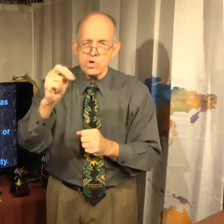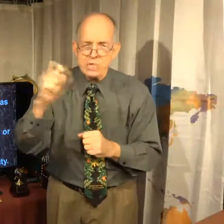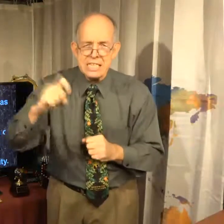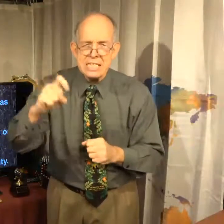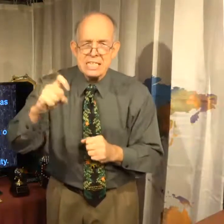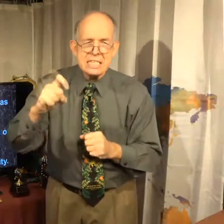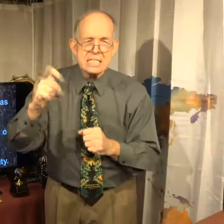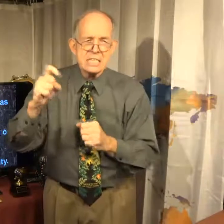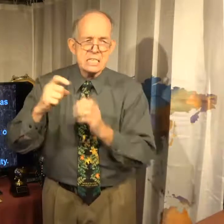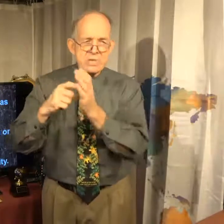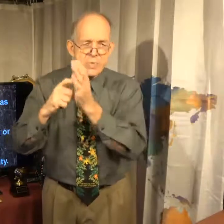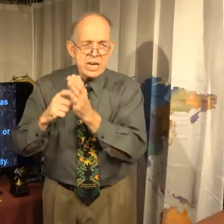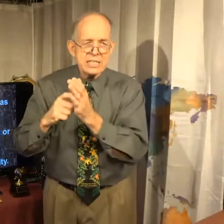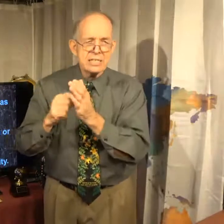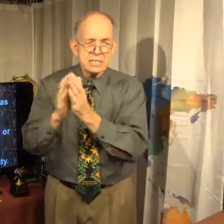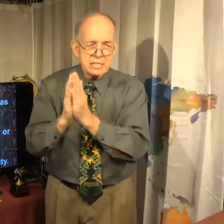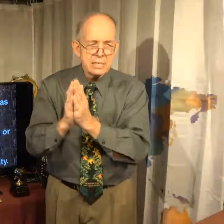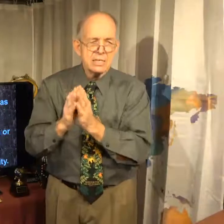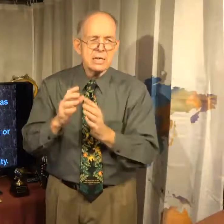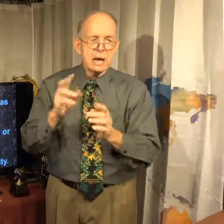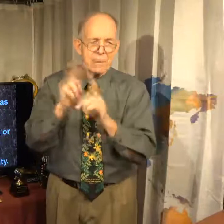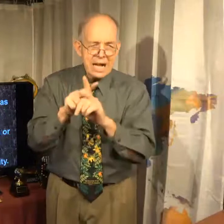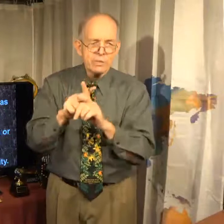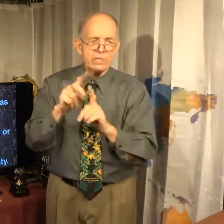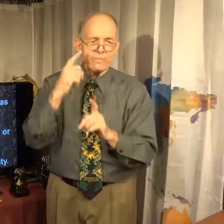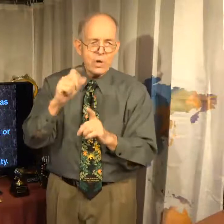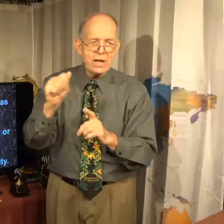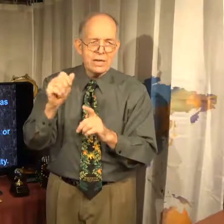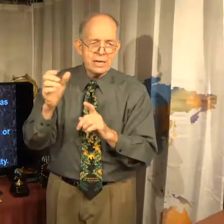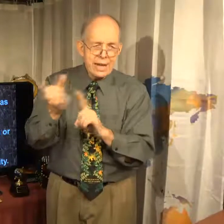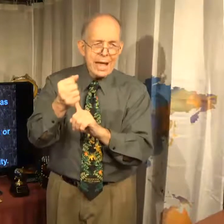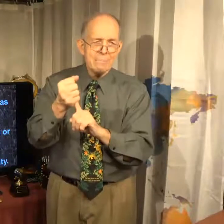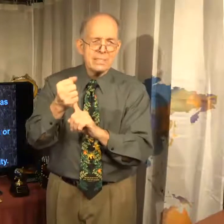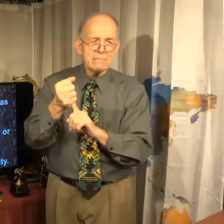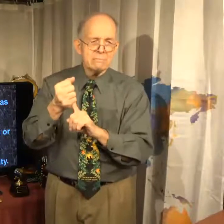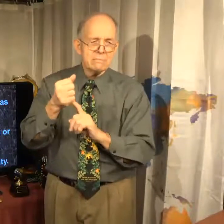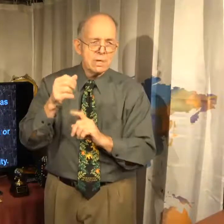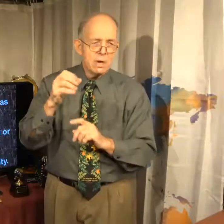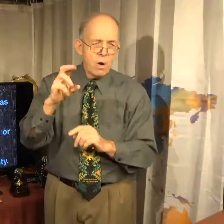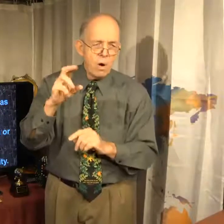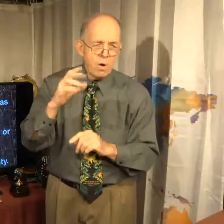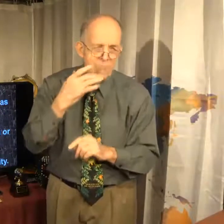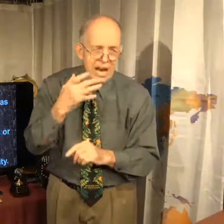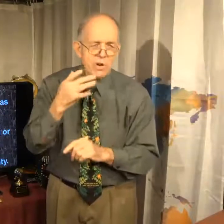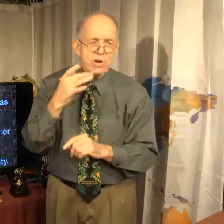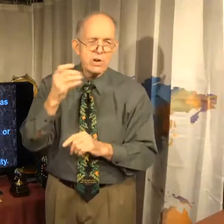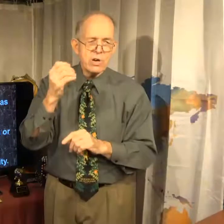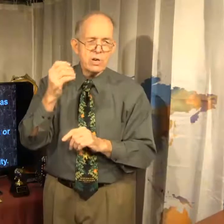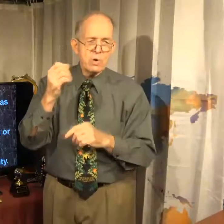moving, refresh, application for a family or favor with